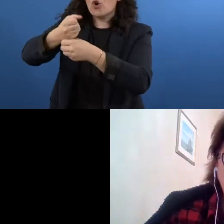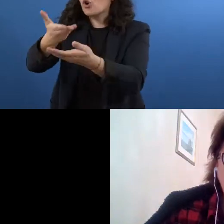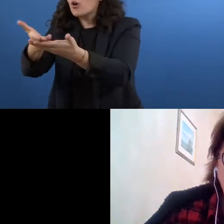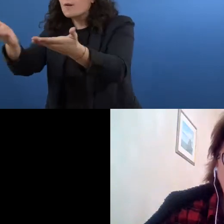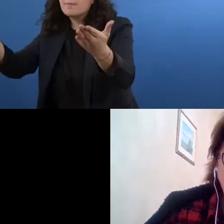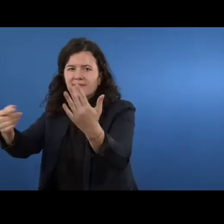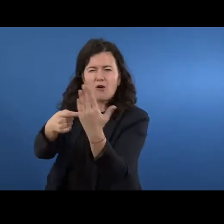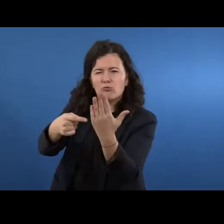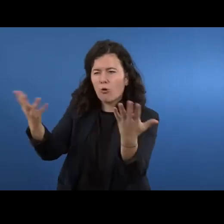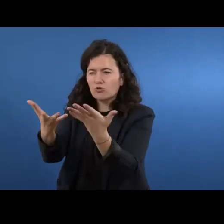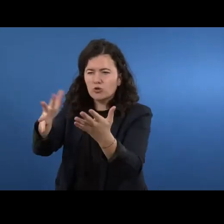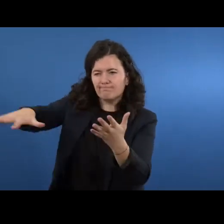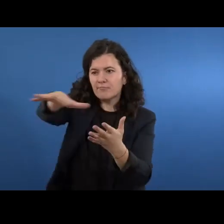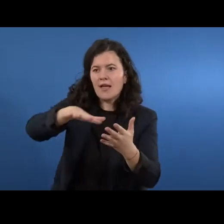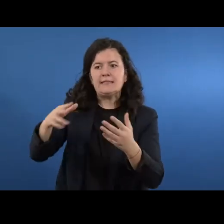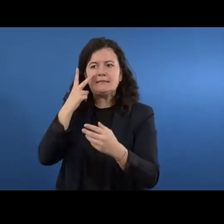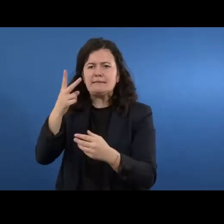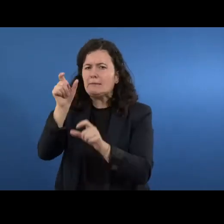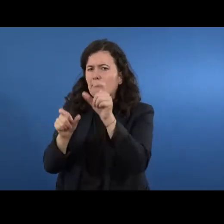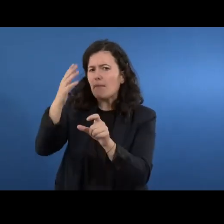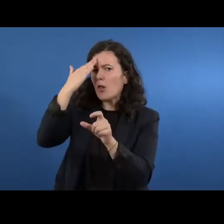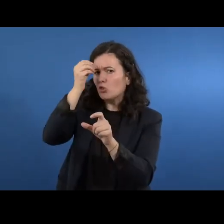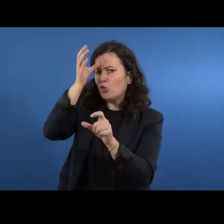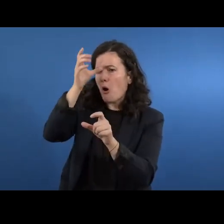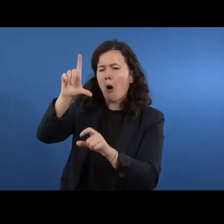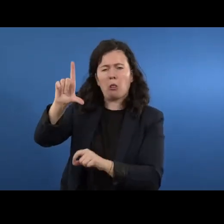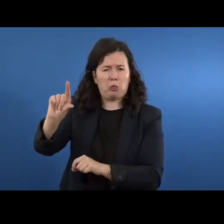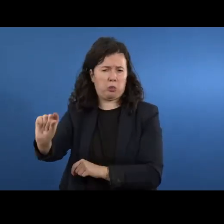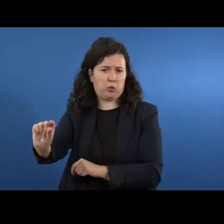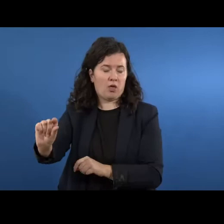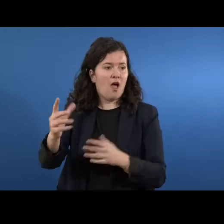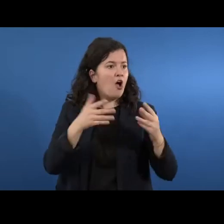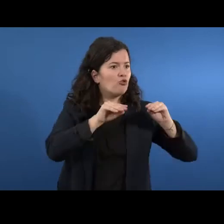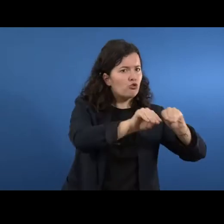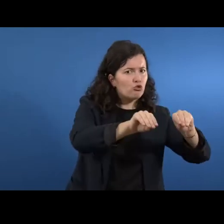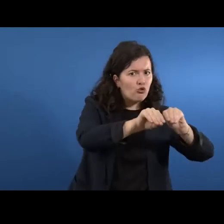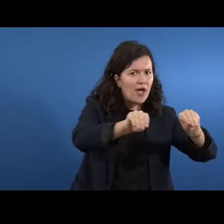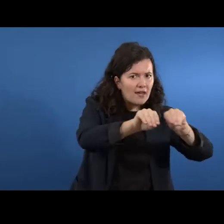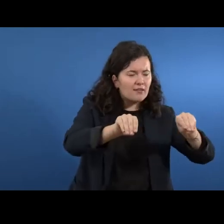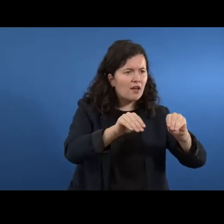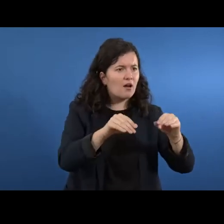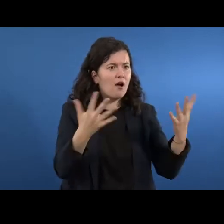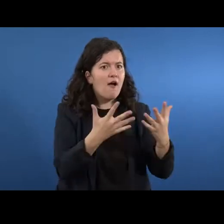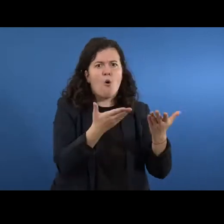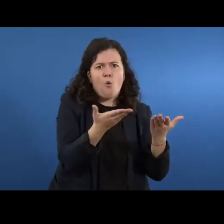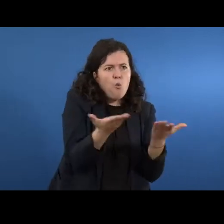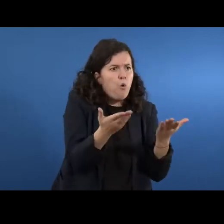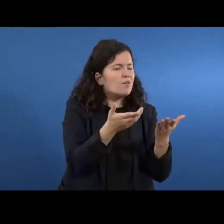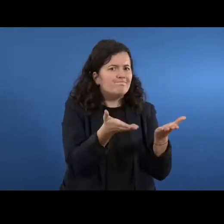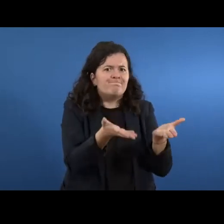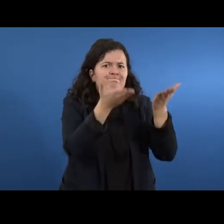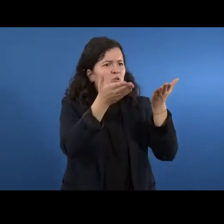demand and what the technical and vocational education and training and the higher education